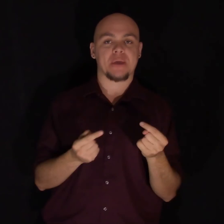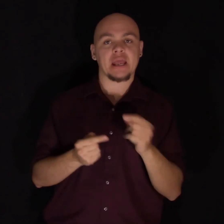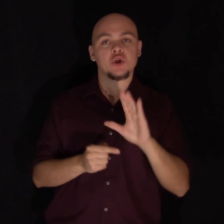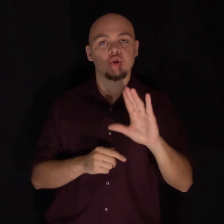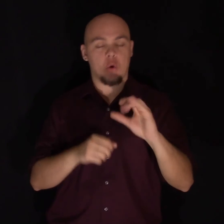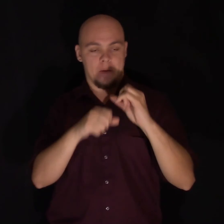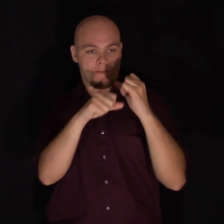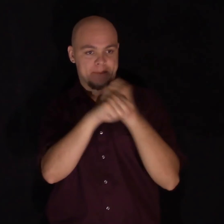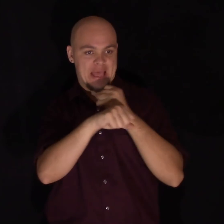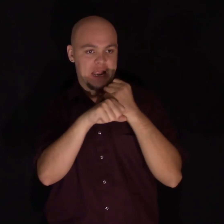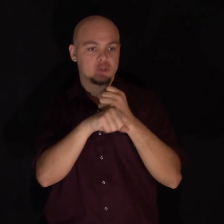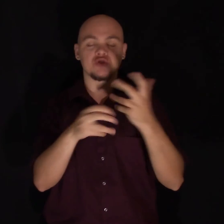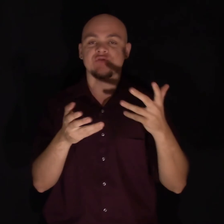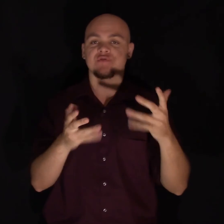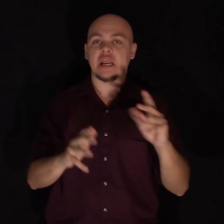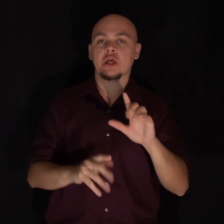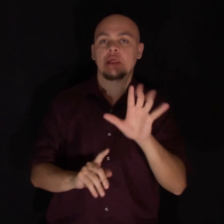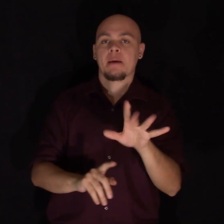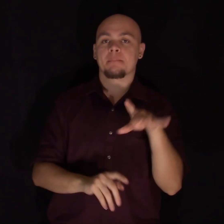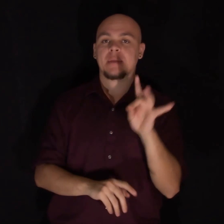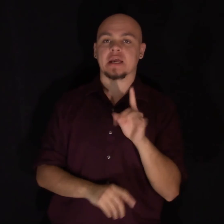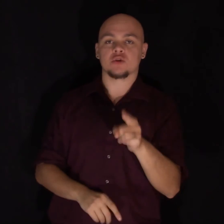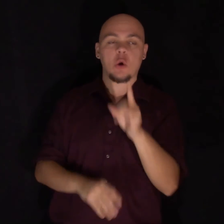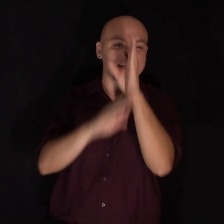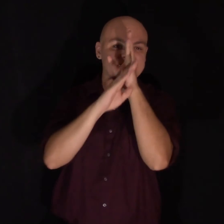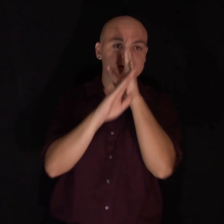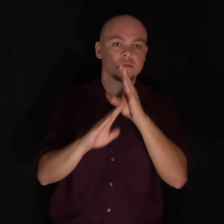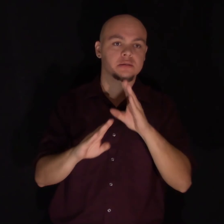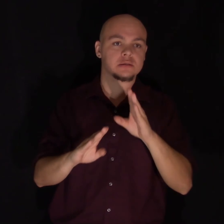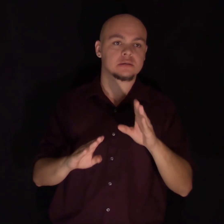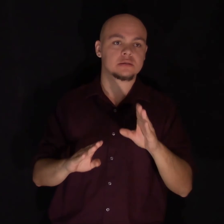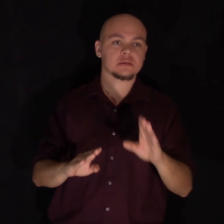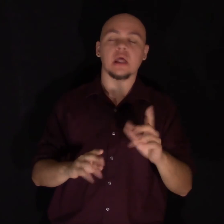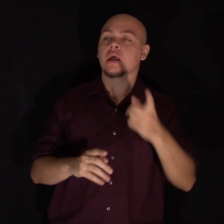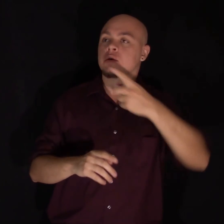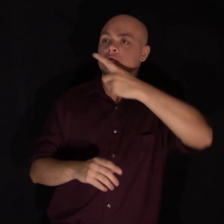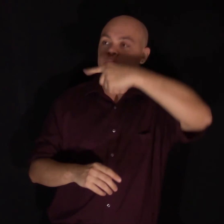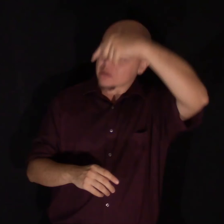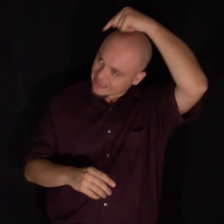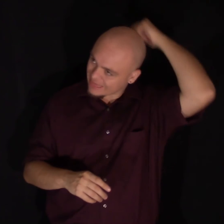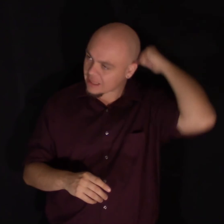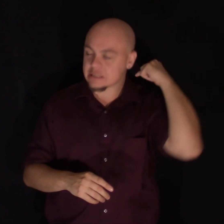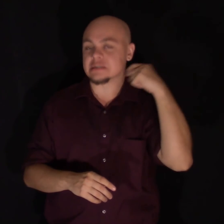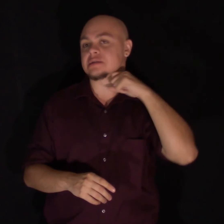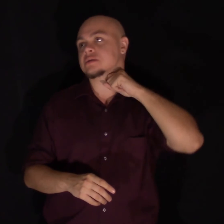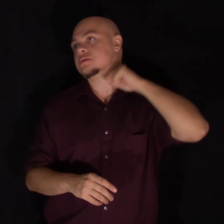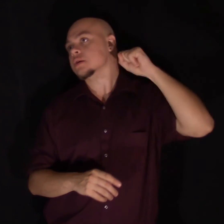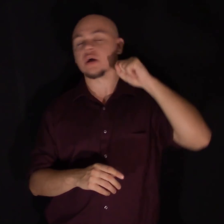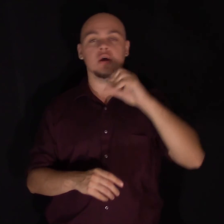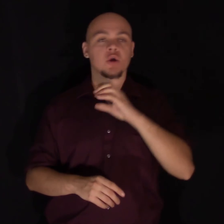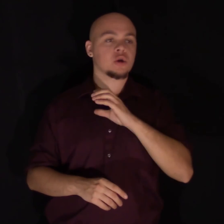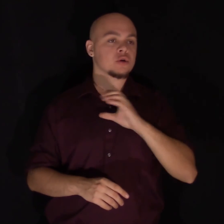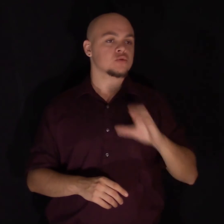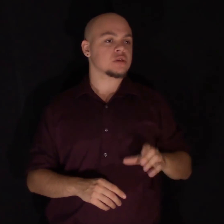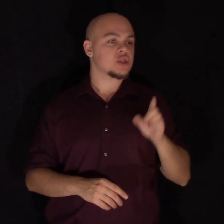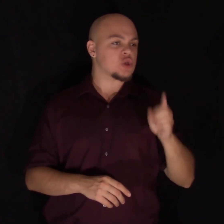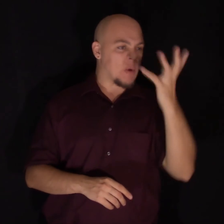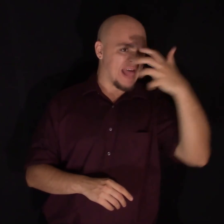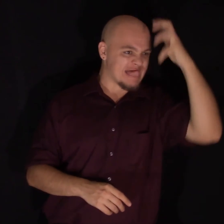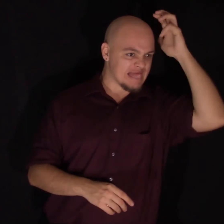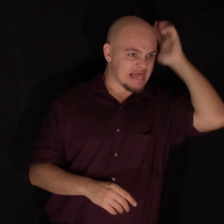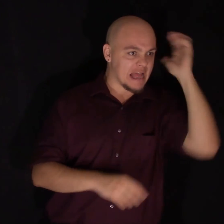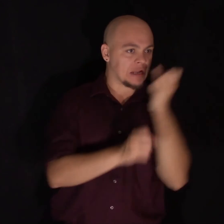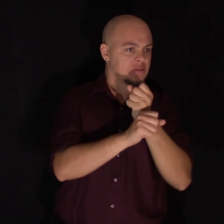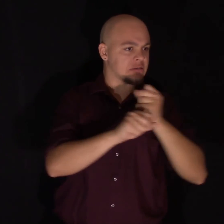when your battles have already picked you. I will not let silence wrap itself around my indecision. I will tell Christian that he is a lion, a sanctuary